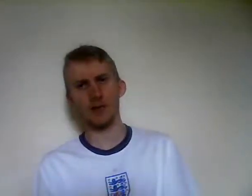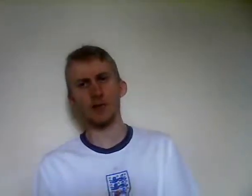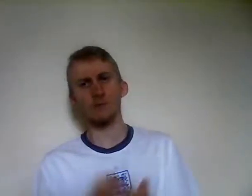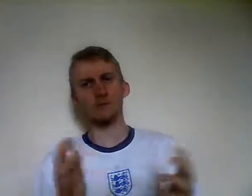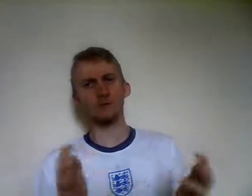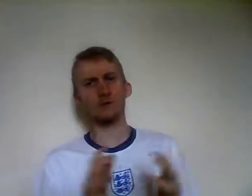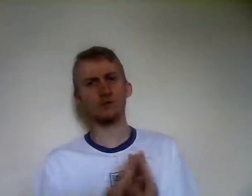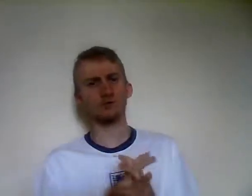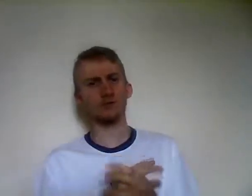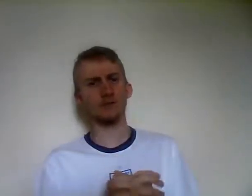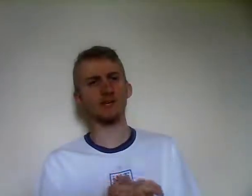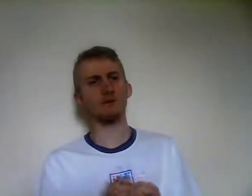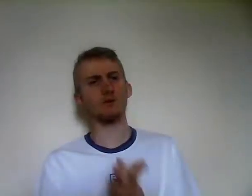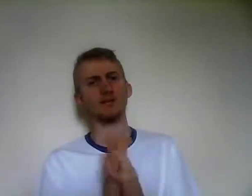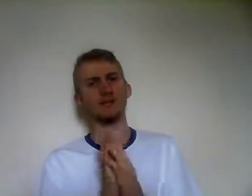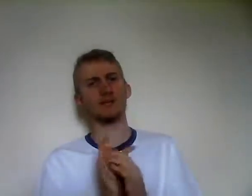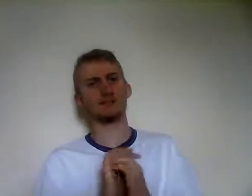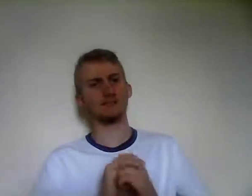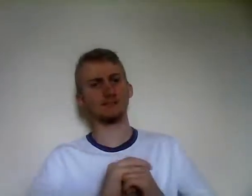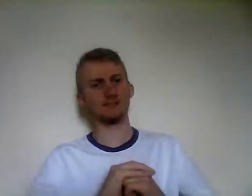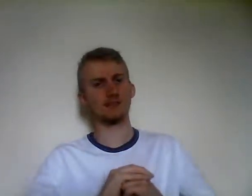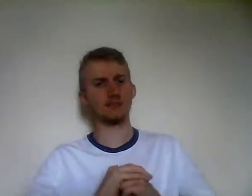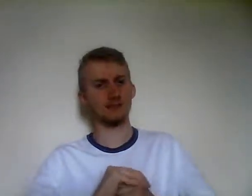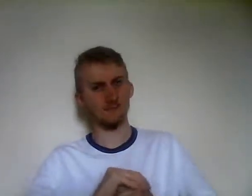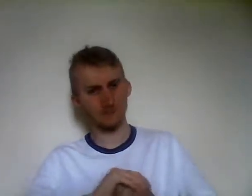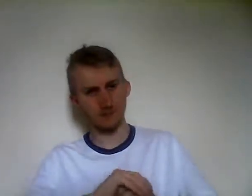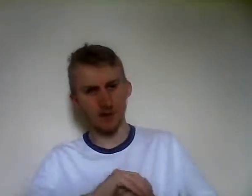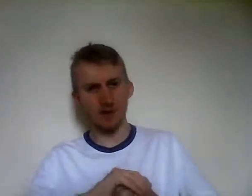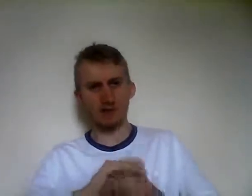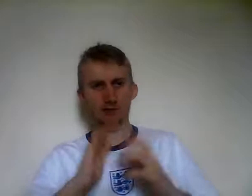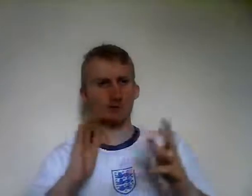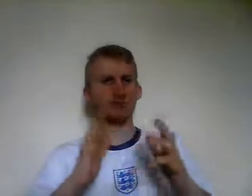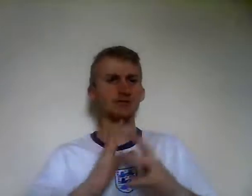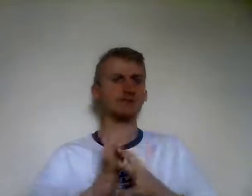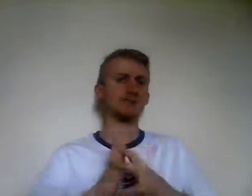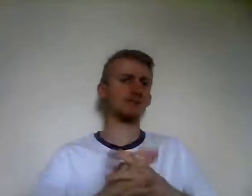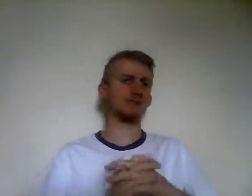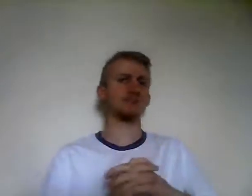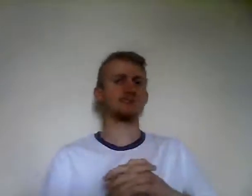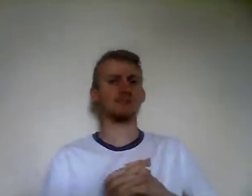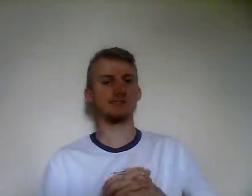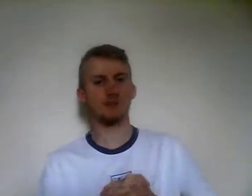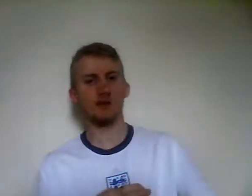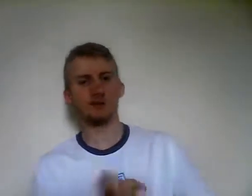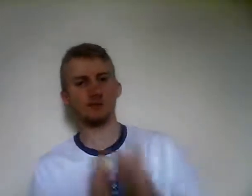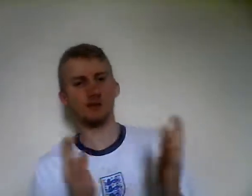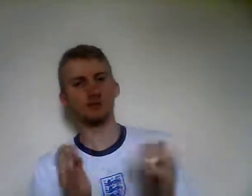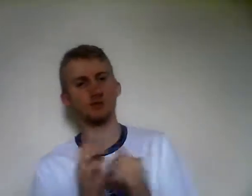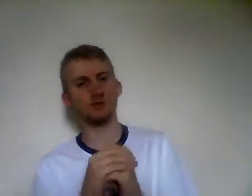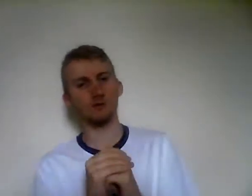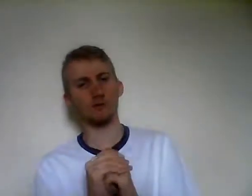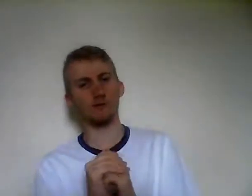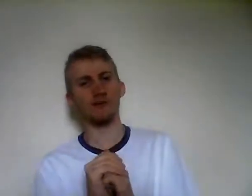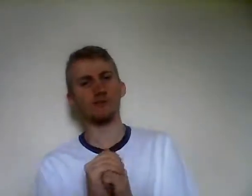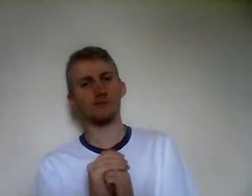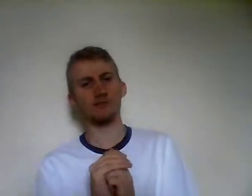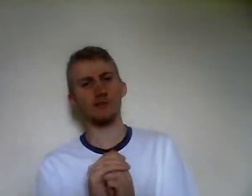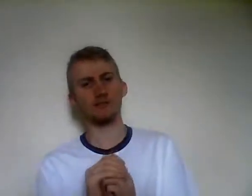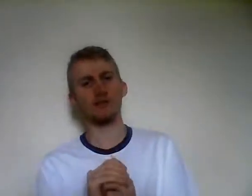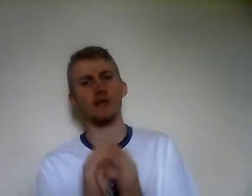with Dermot Drummie appointed as his successor. The 2016-17 season started strongly for the Reds, and